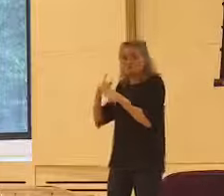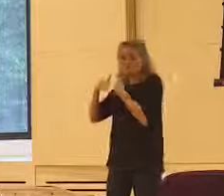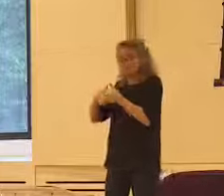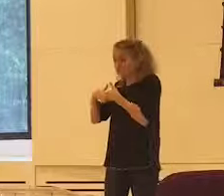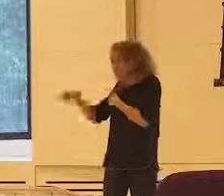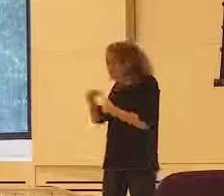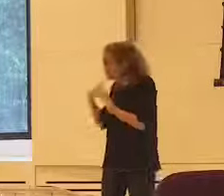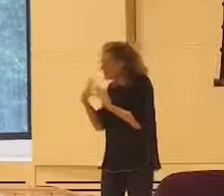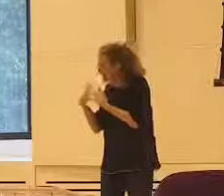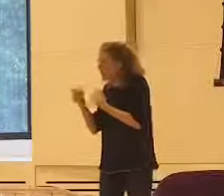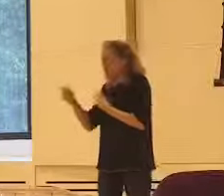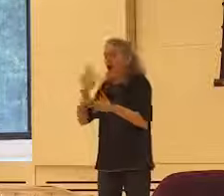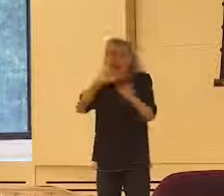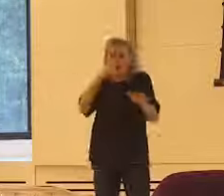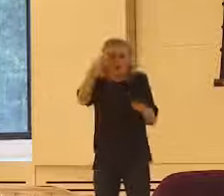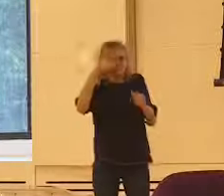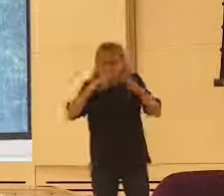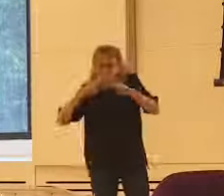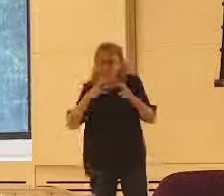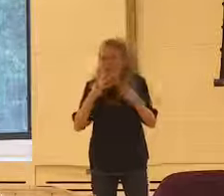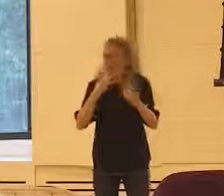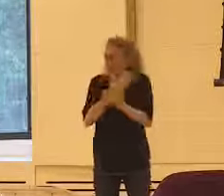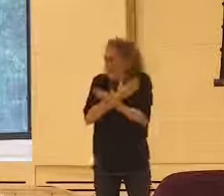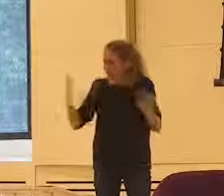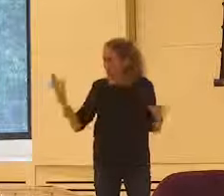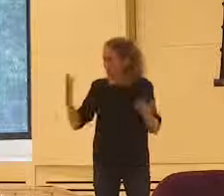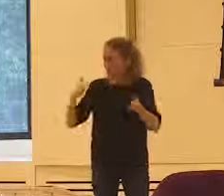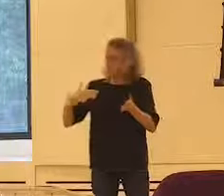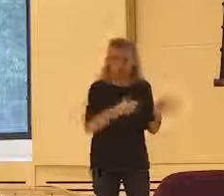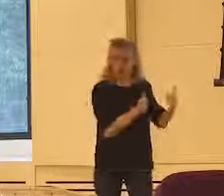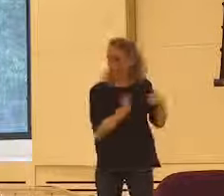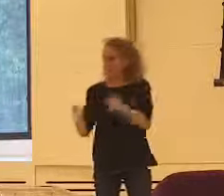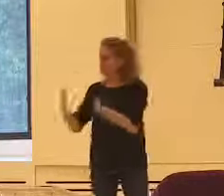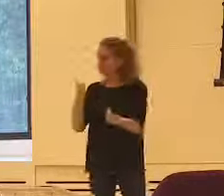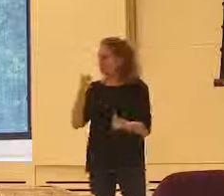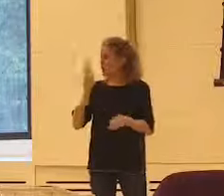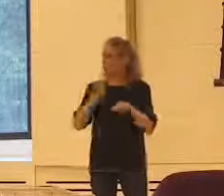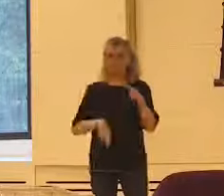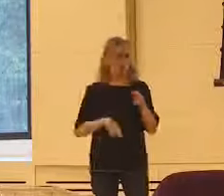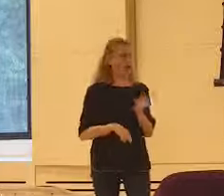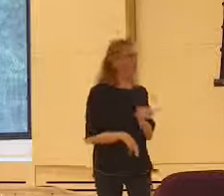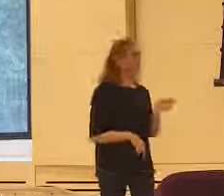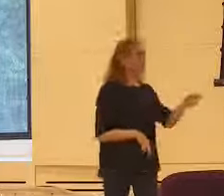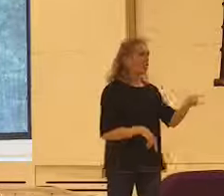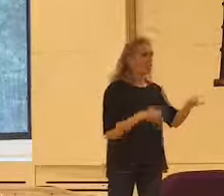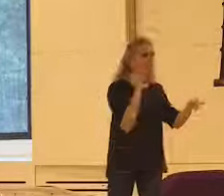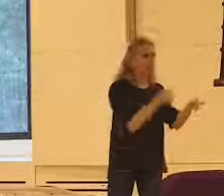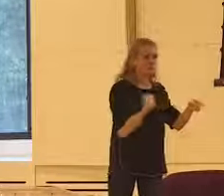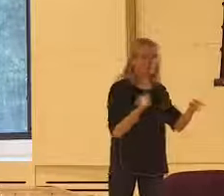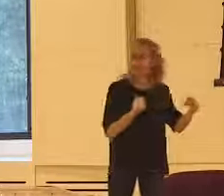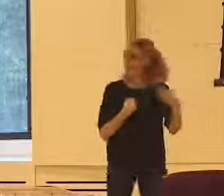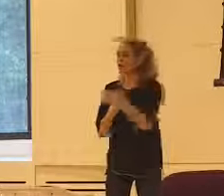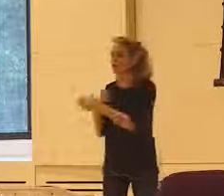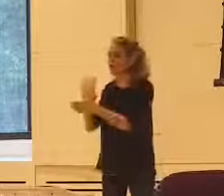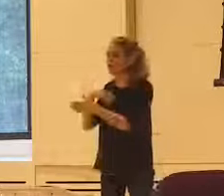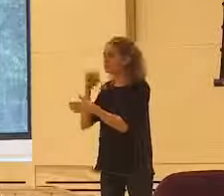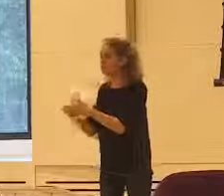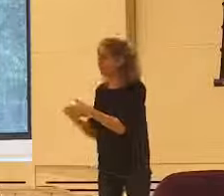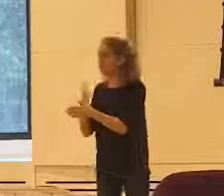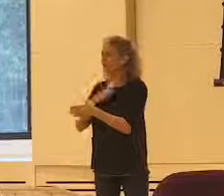So if I talk to a friend, how do I get a clear path towards a solution? There's so